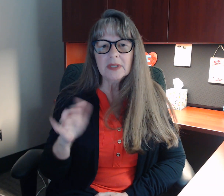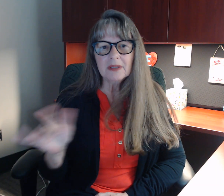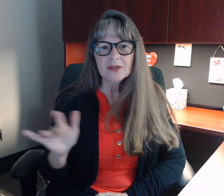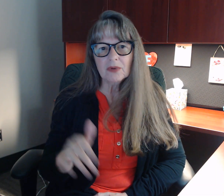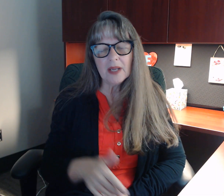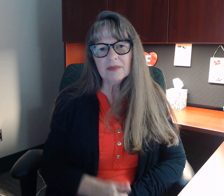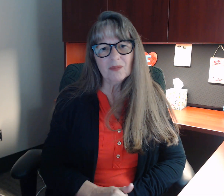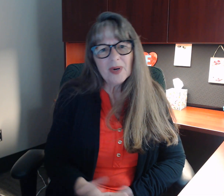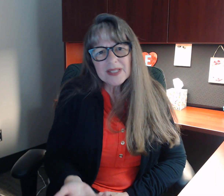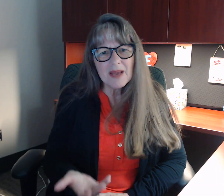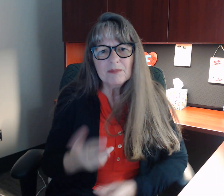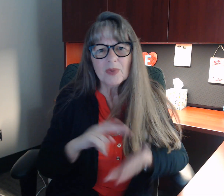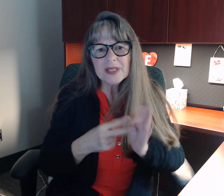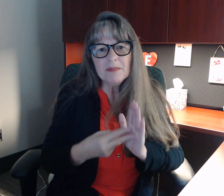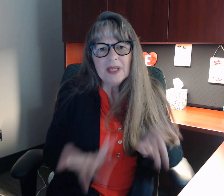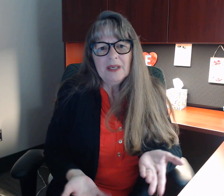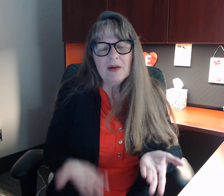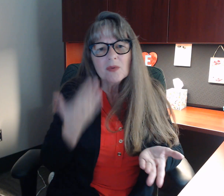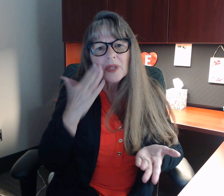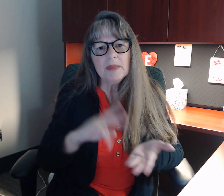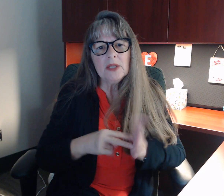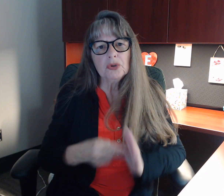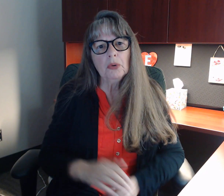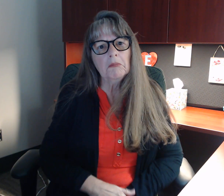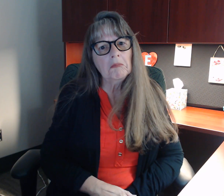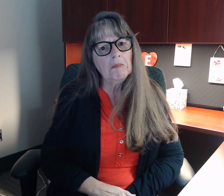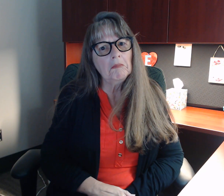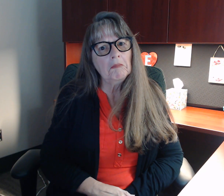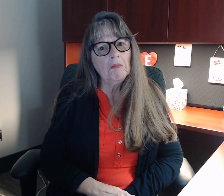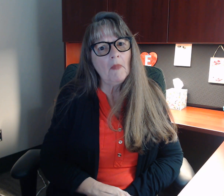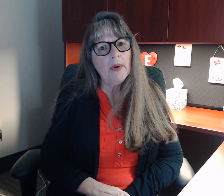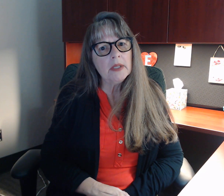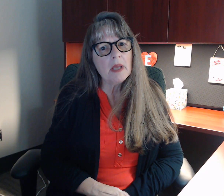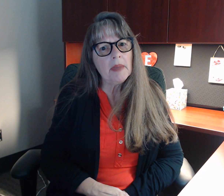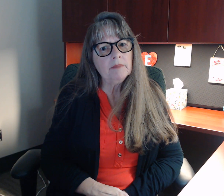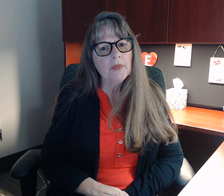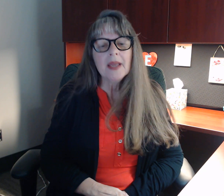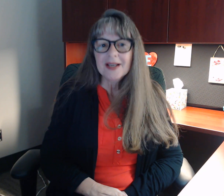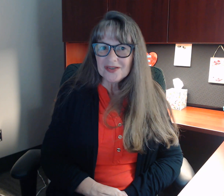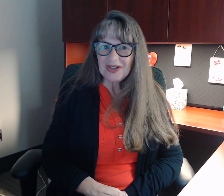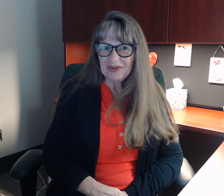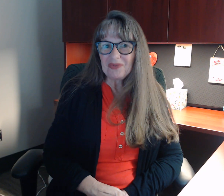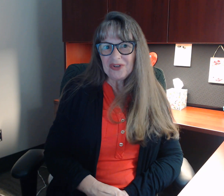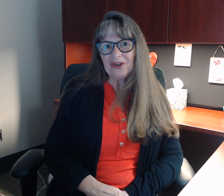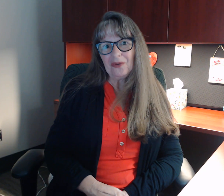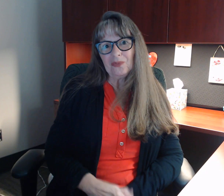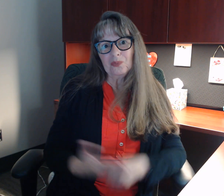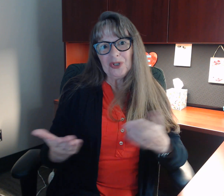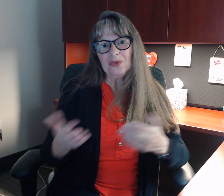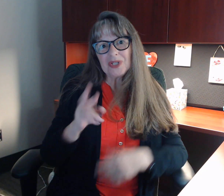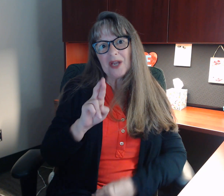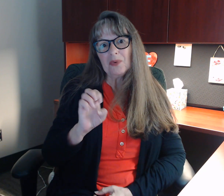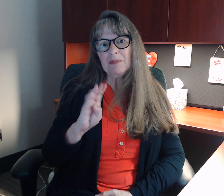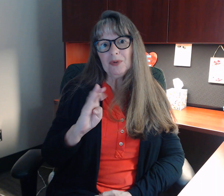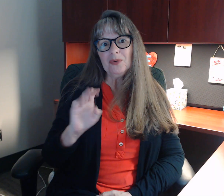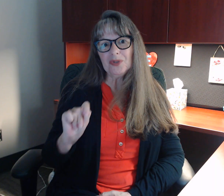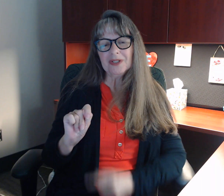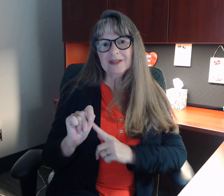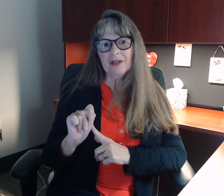they're like, what does that mean? I don't know what that means. And you're going, what does that mean? So, when you say reboot, let's